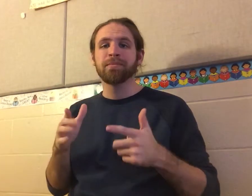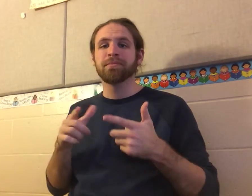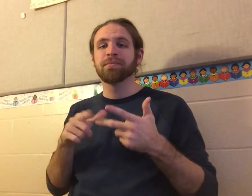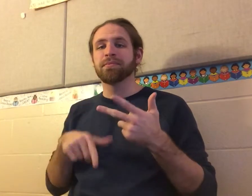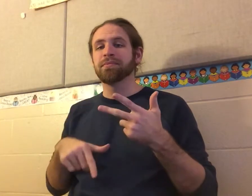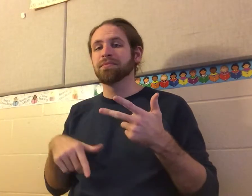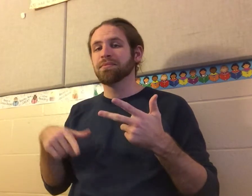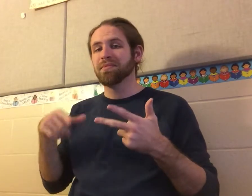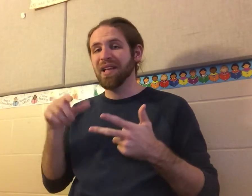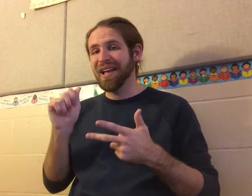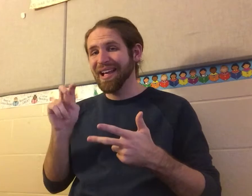ants,